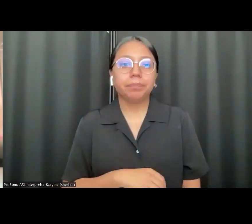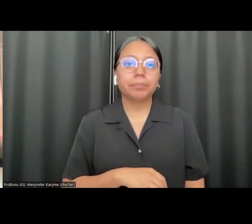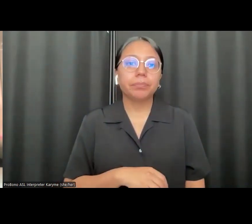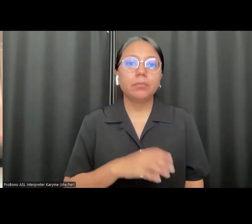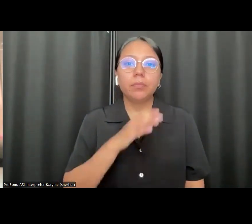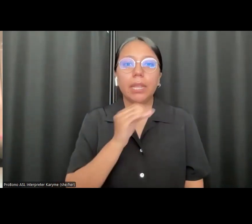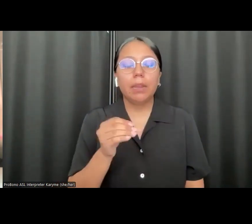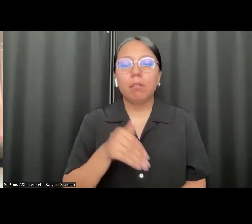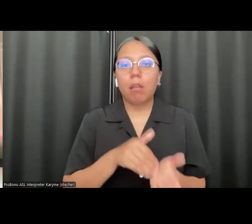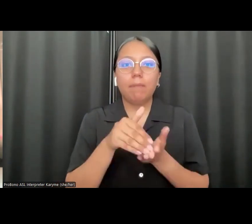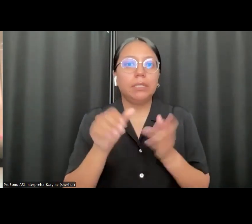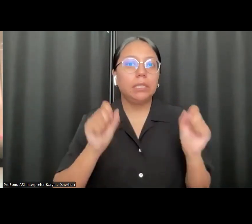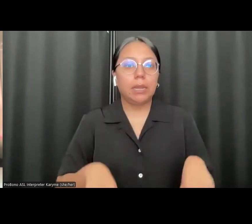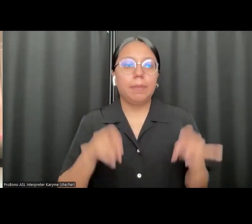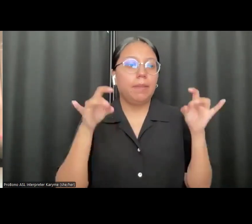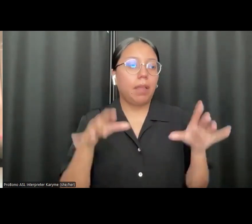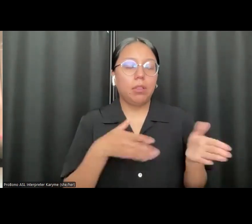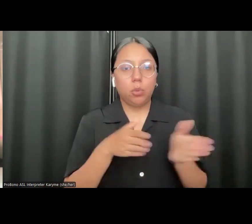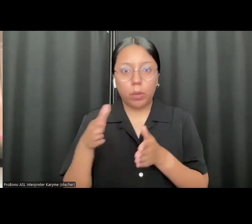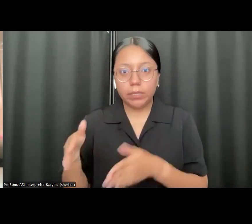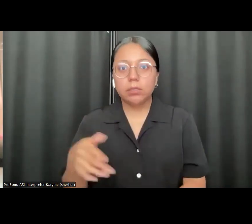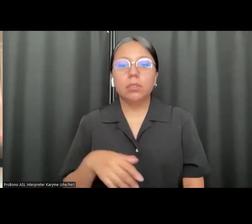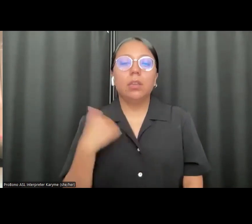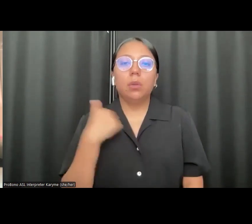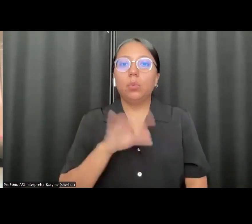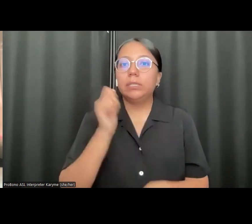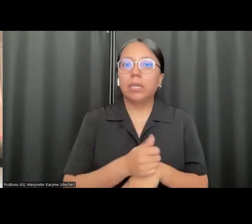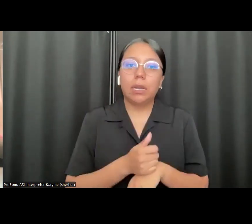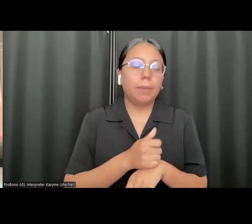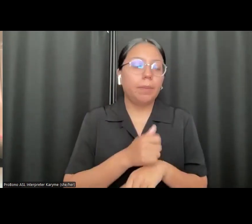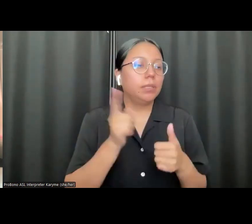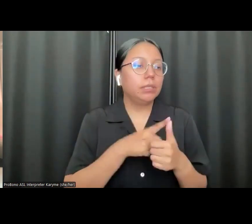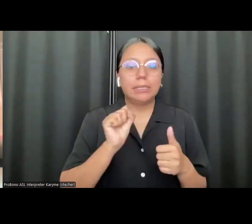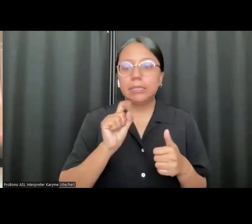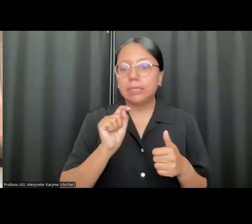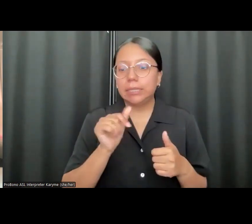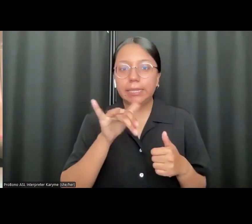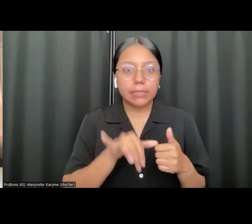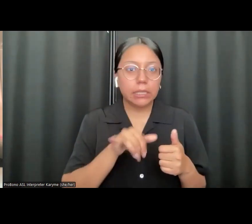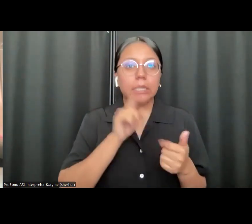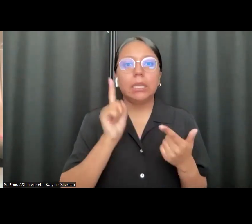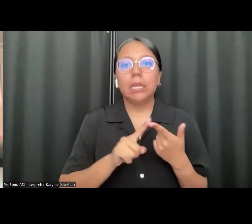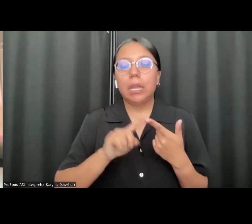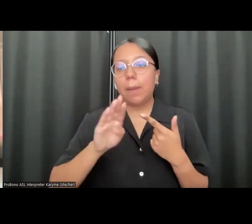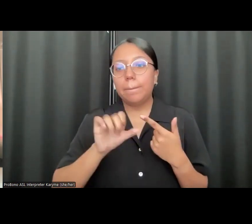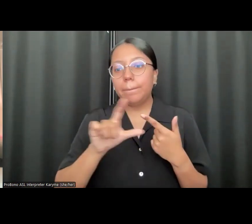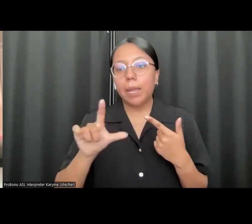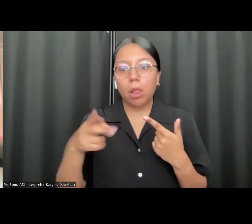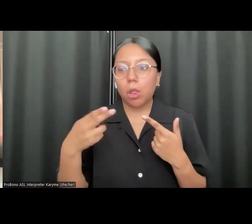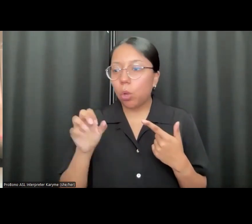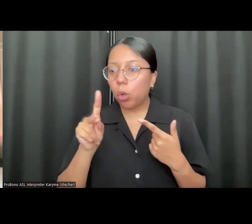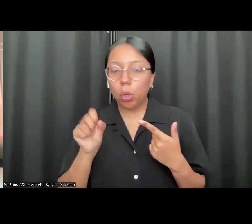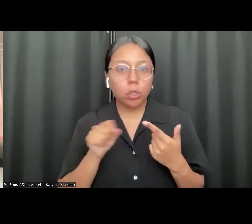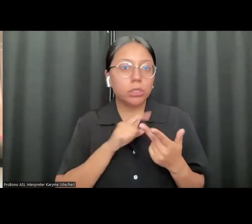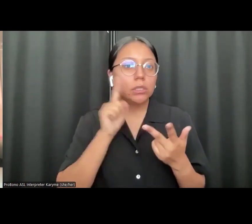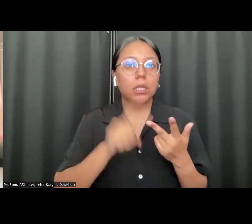had a portrait of Stacy. We had a portrait that Jen made of Judy Human, so bell hooks, like so many people